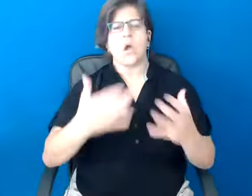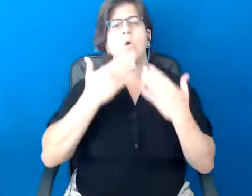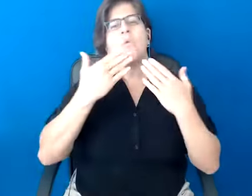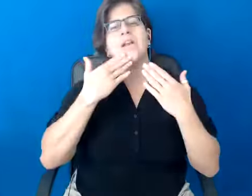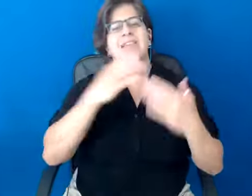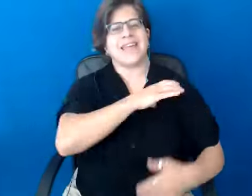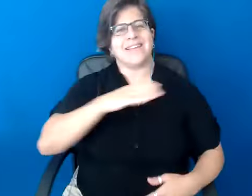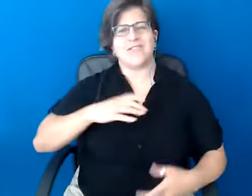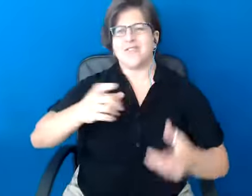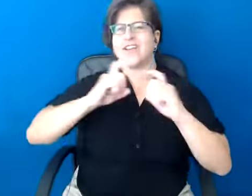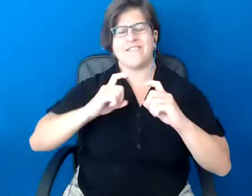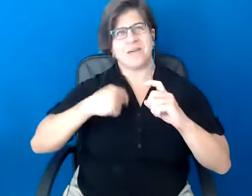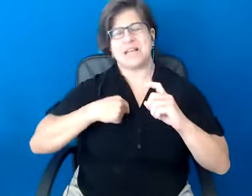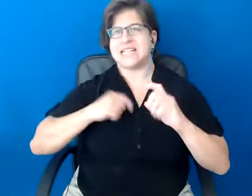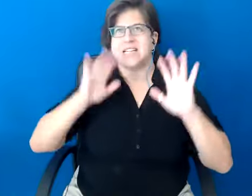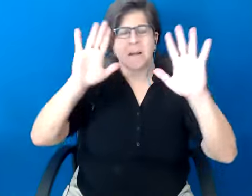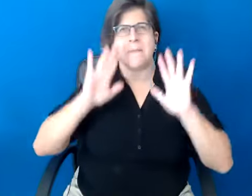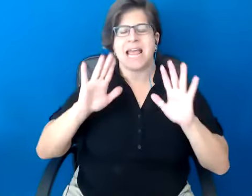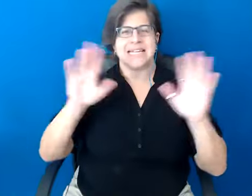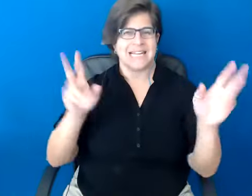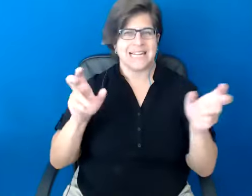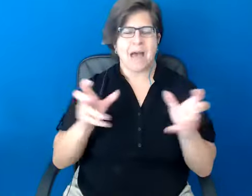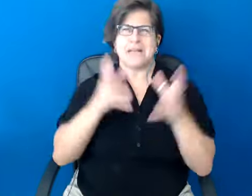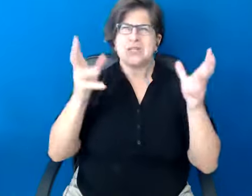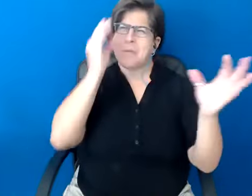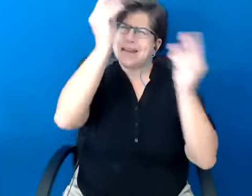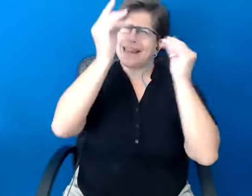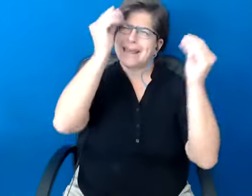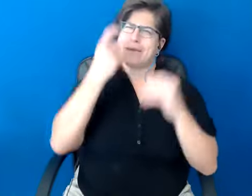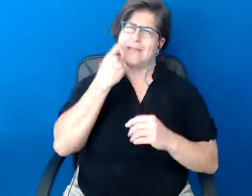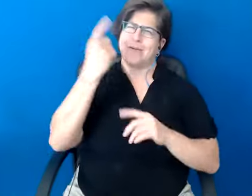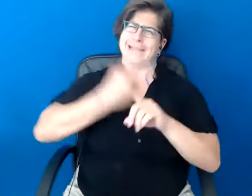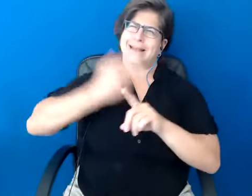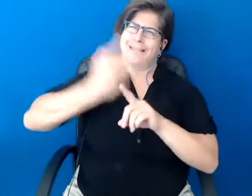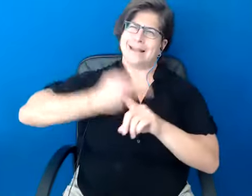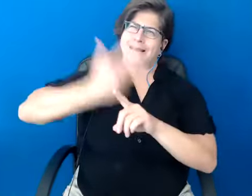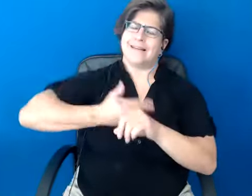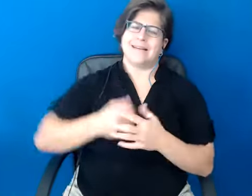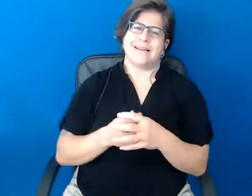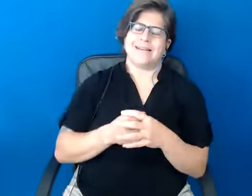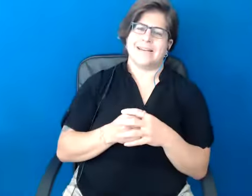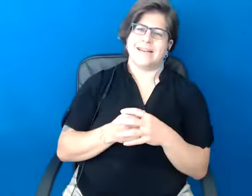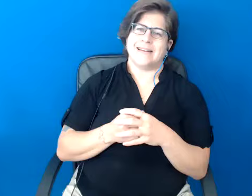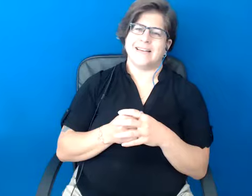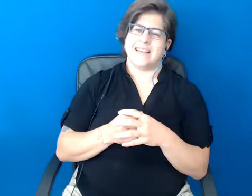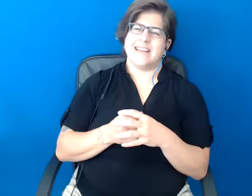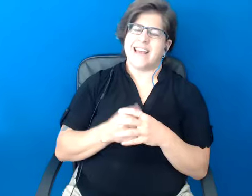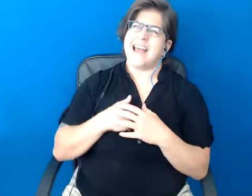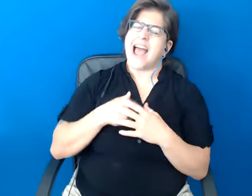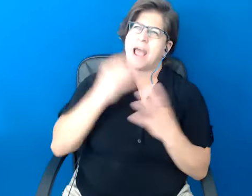today. So I want to thank the committee for giving me such a dynamic topic and so much to think about